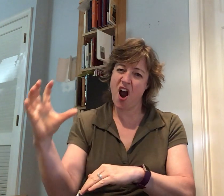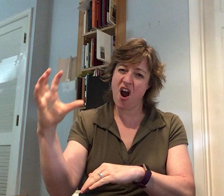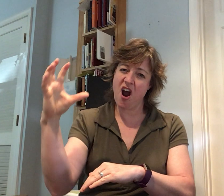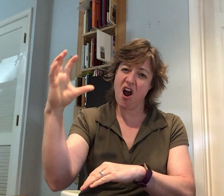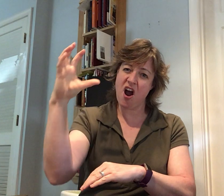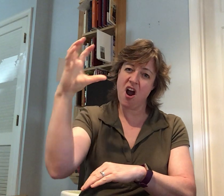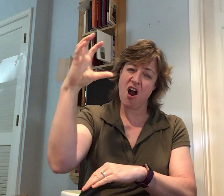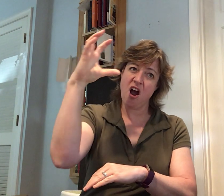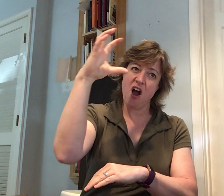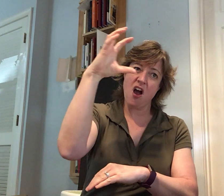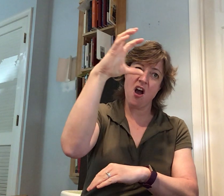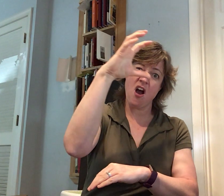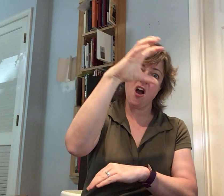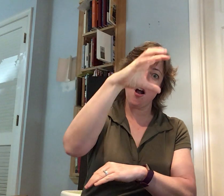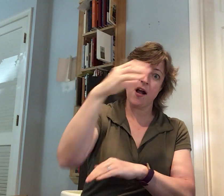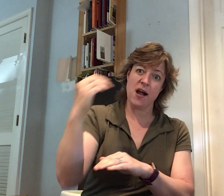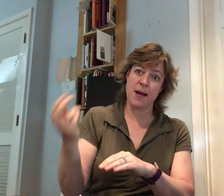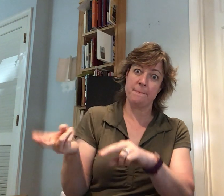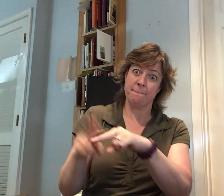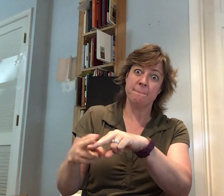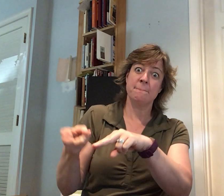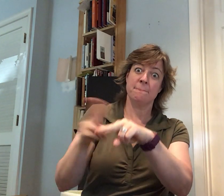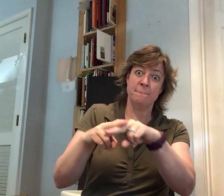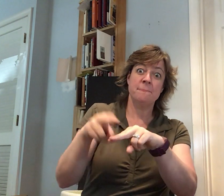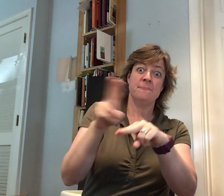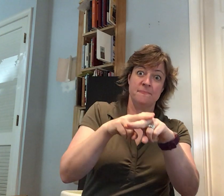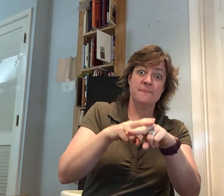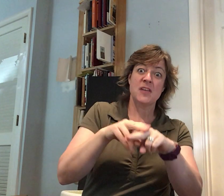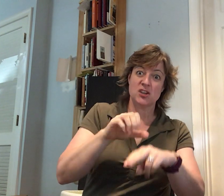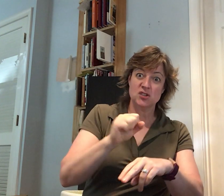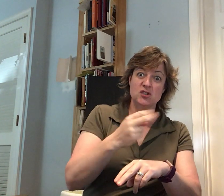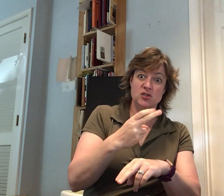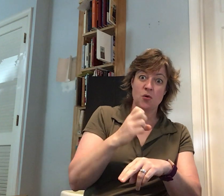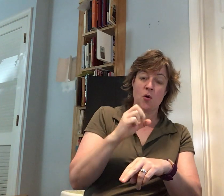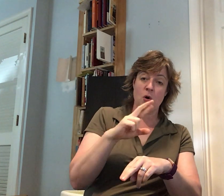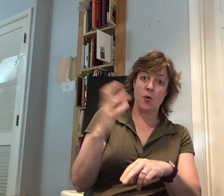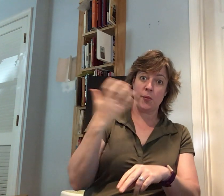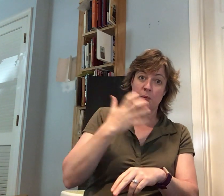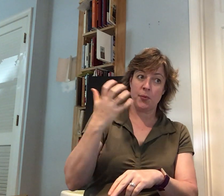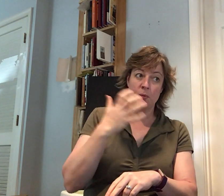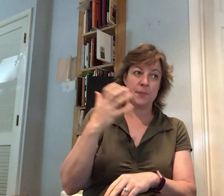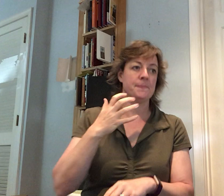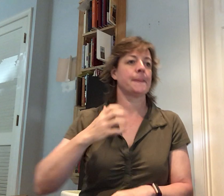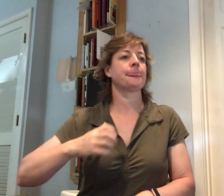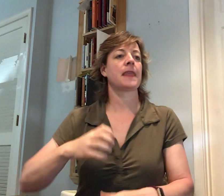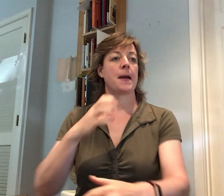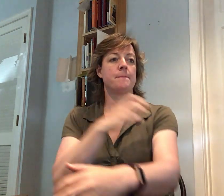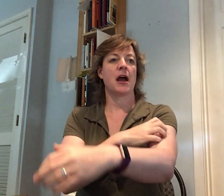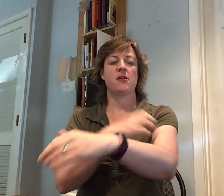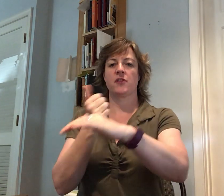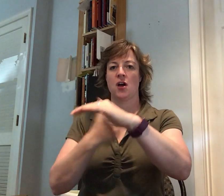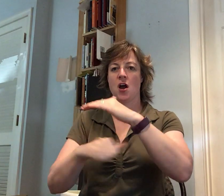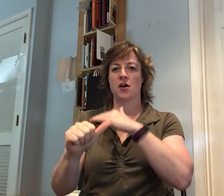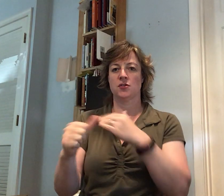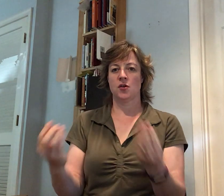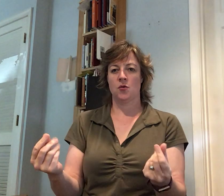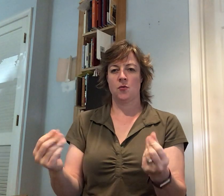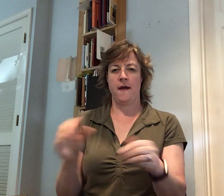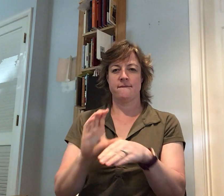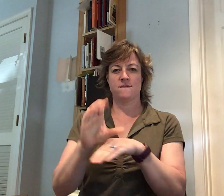taller as they approach the shore. Where do these powerful underground forces come from? As we've